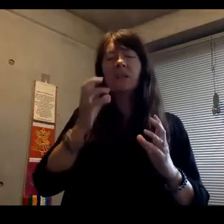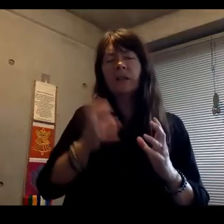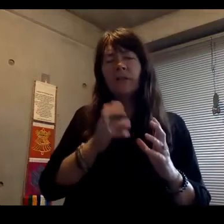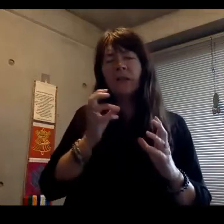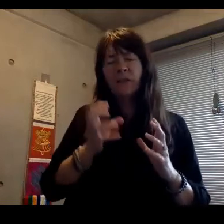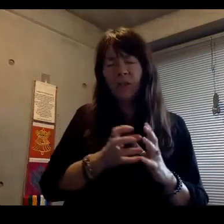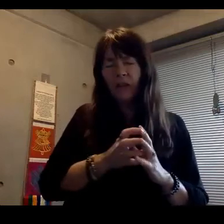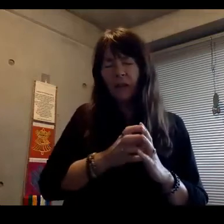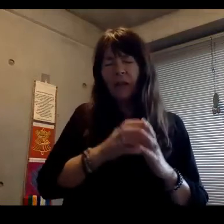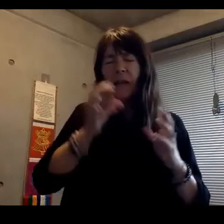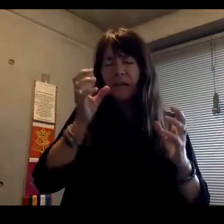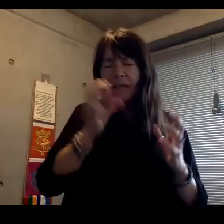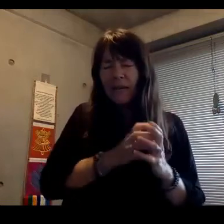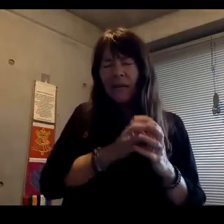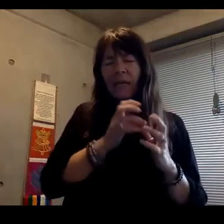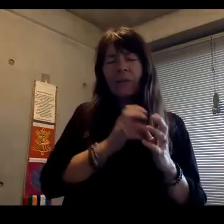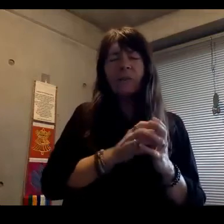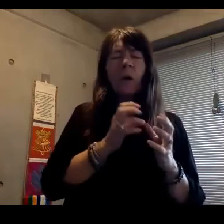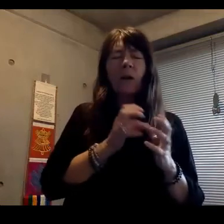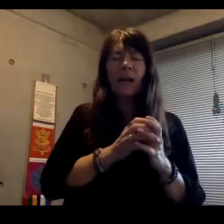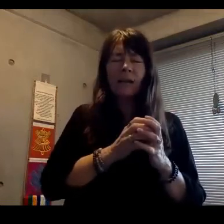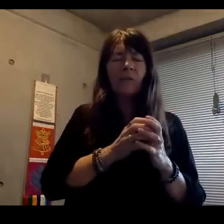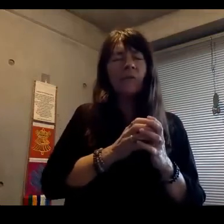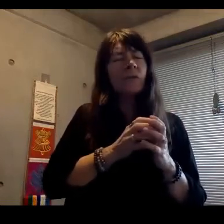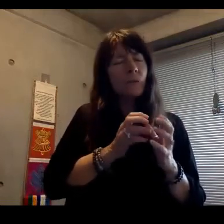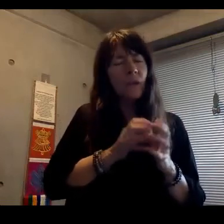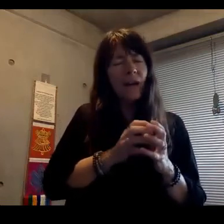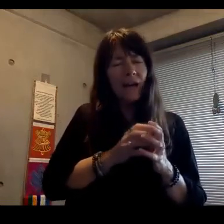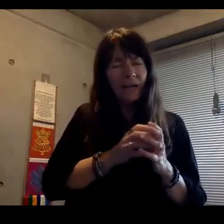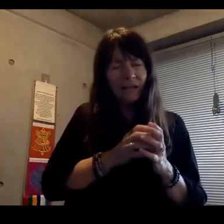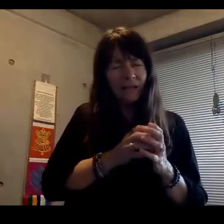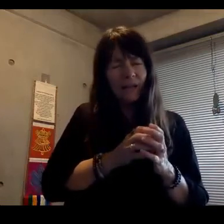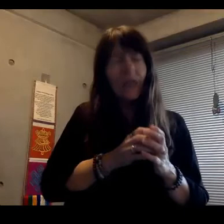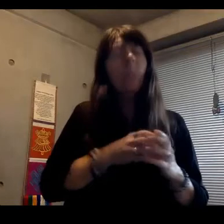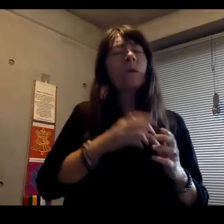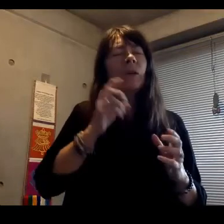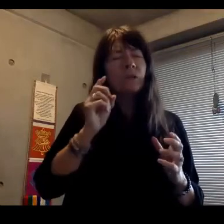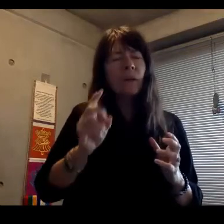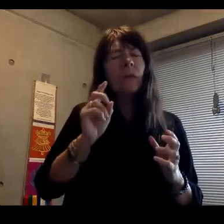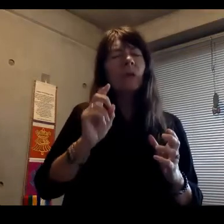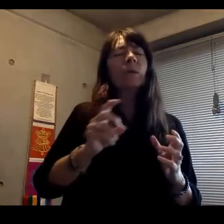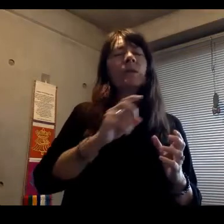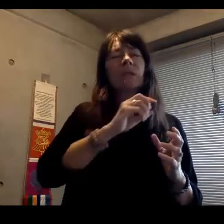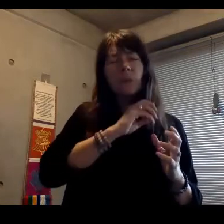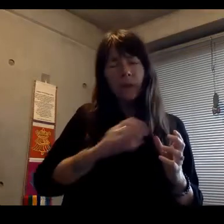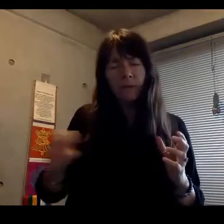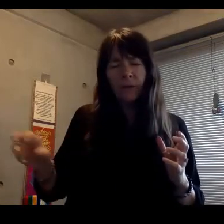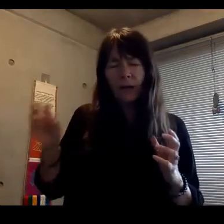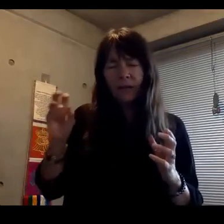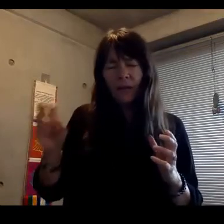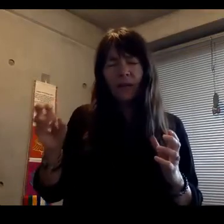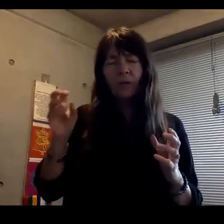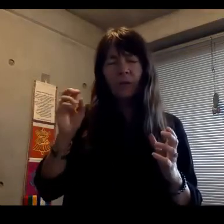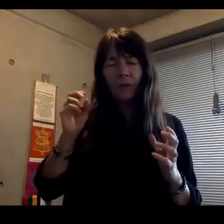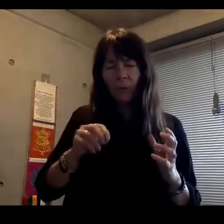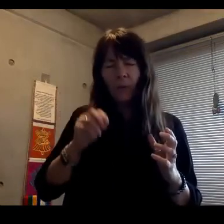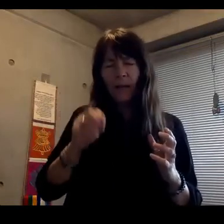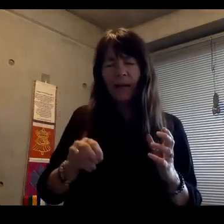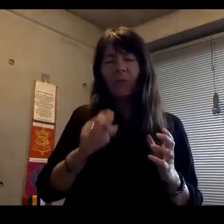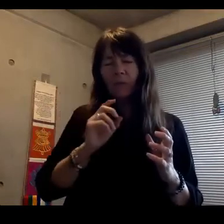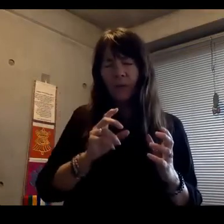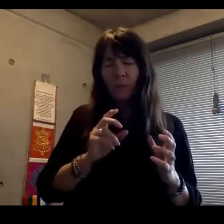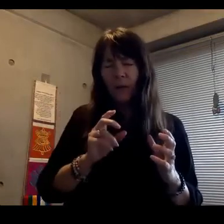that live in fear need a small life, so they hide. But there are some humans that will live their entire